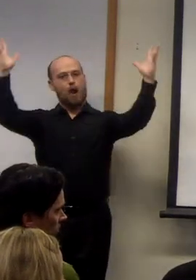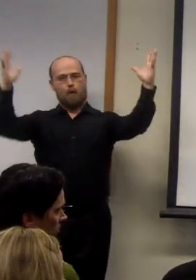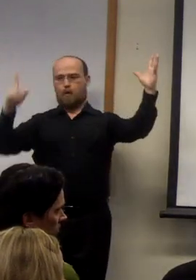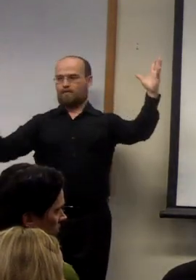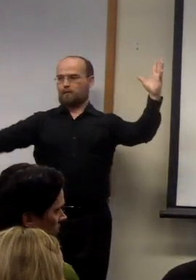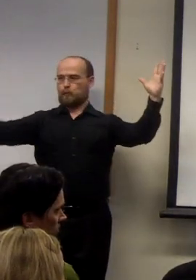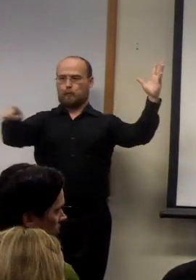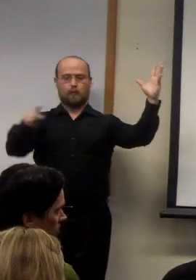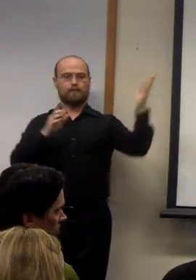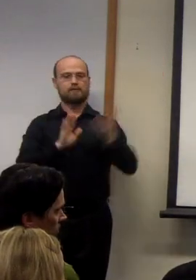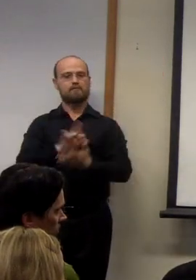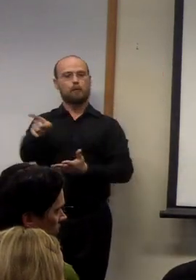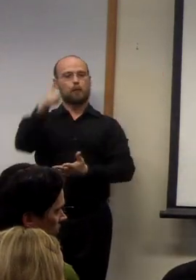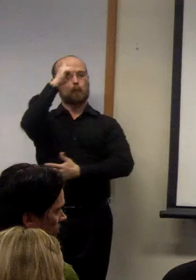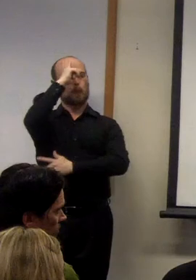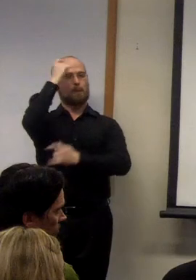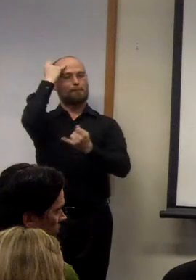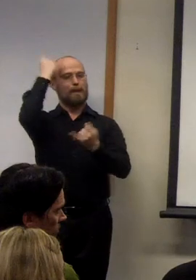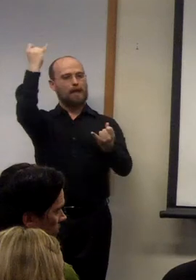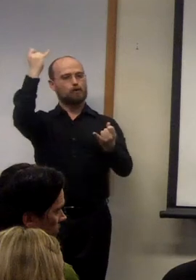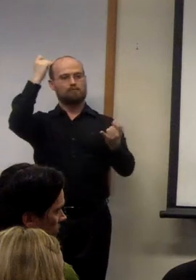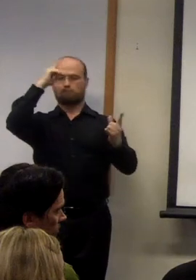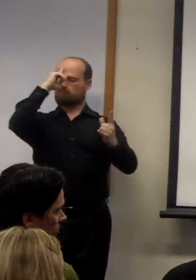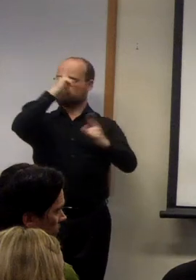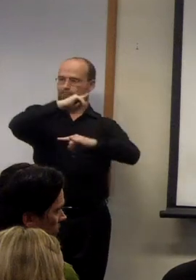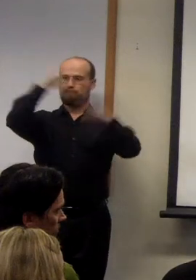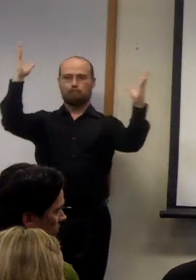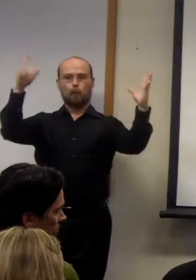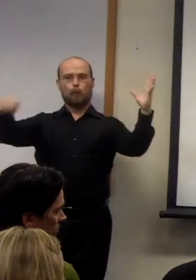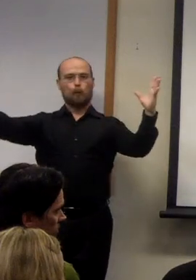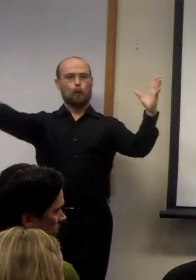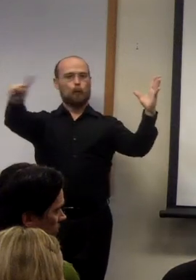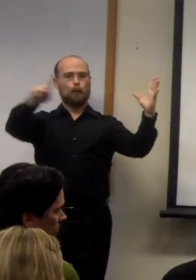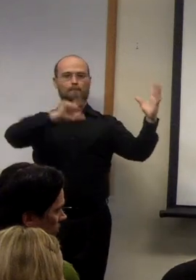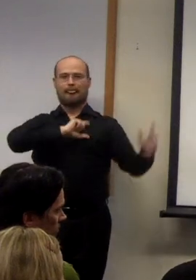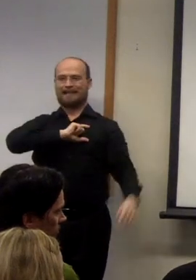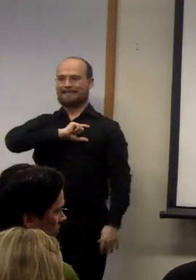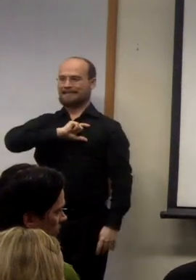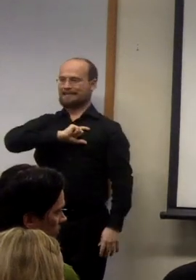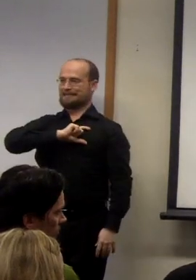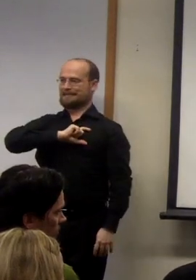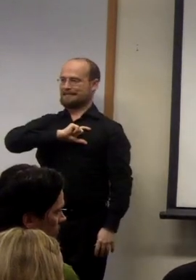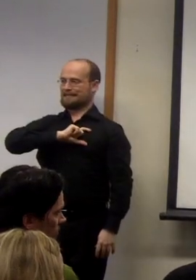Imagine that you are a police officer, and